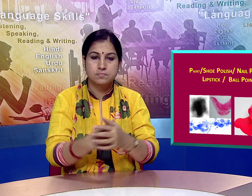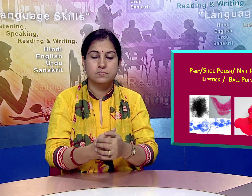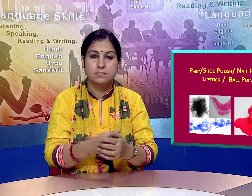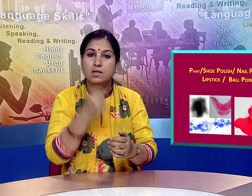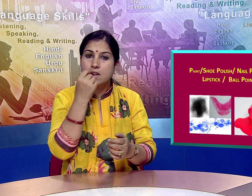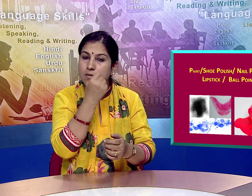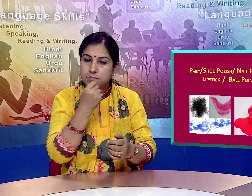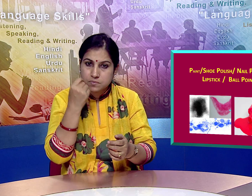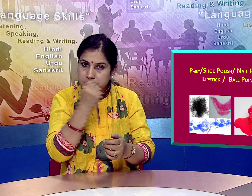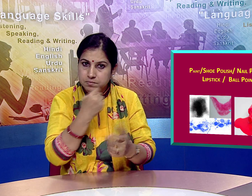lipstick